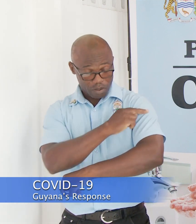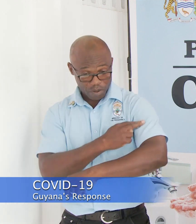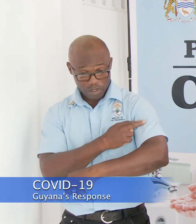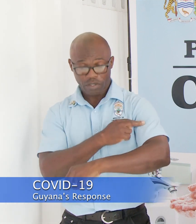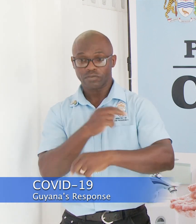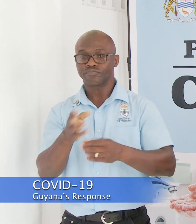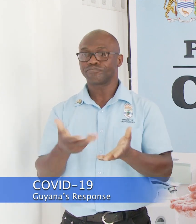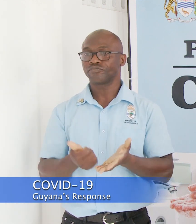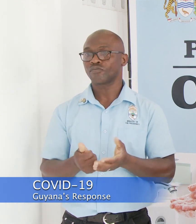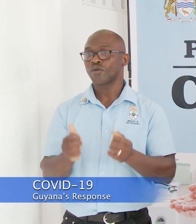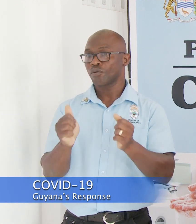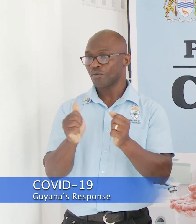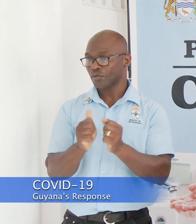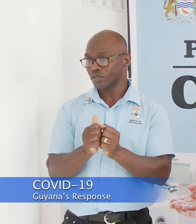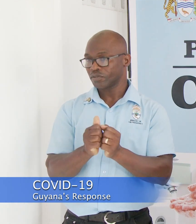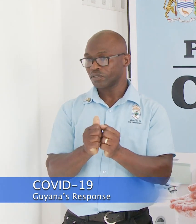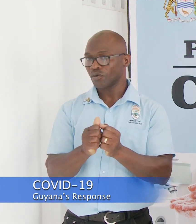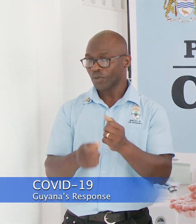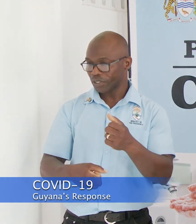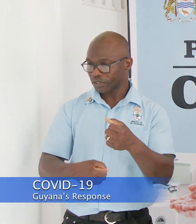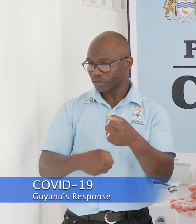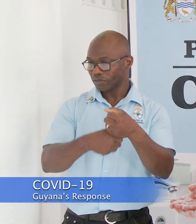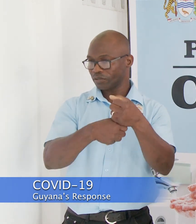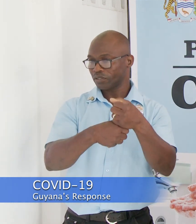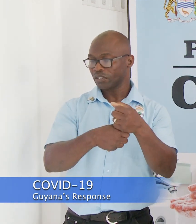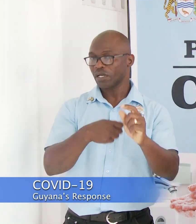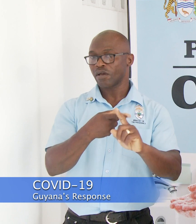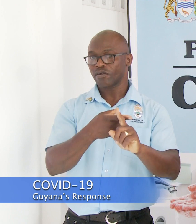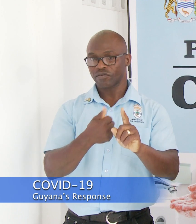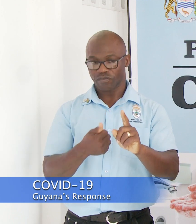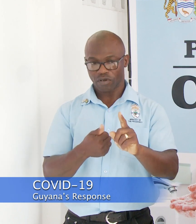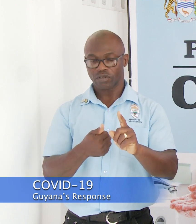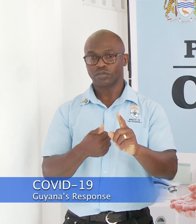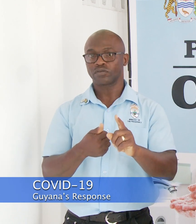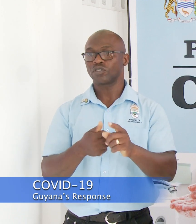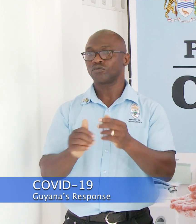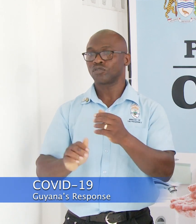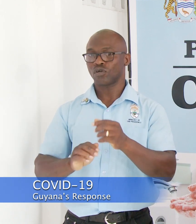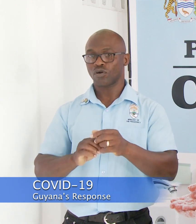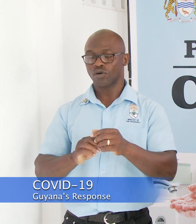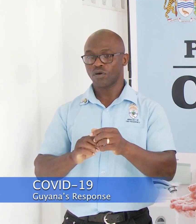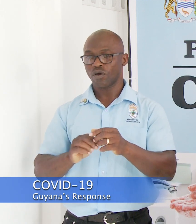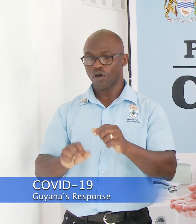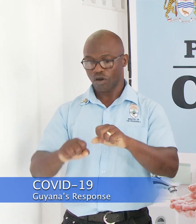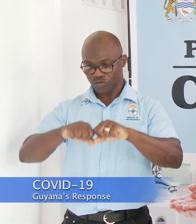Health with assistance from the Ministry of Social Protection.